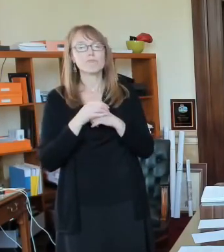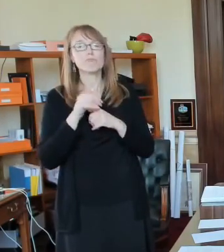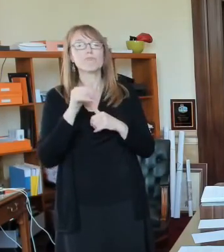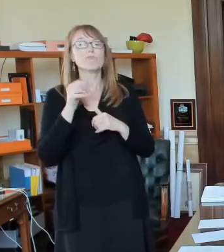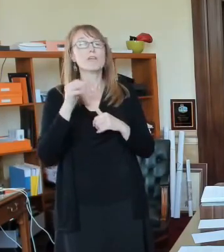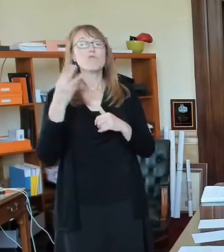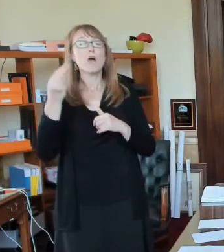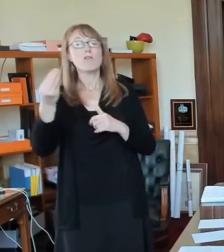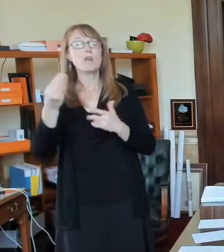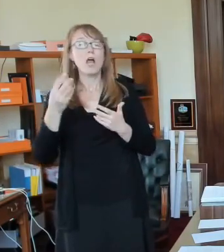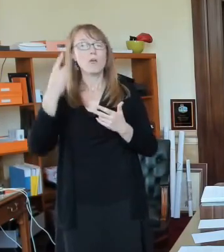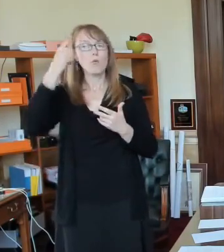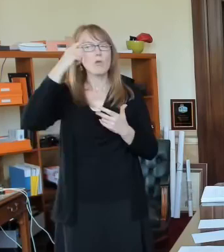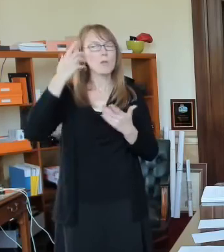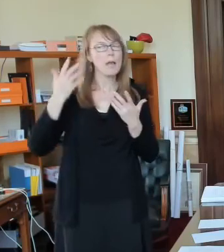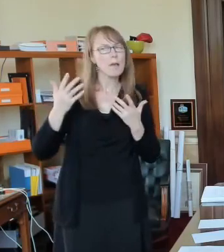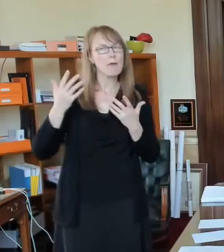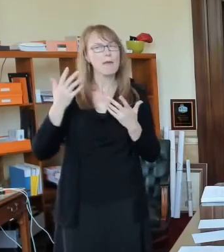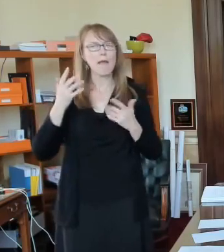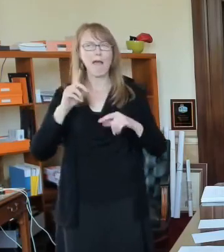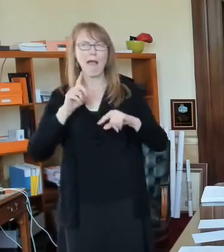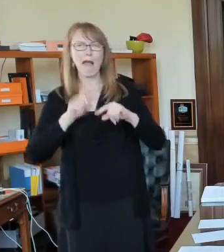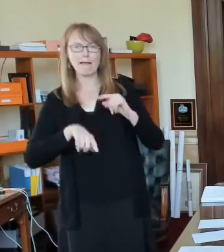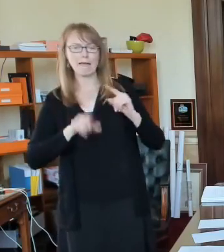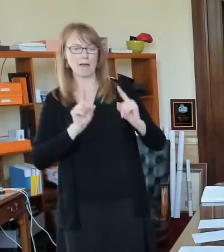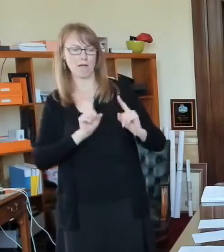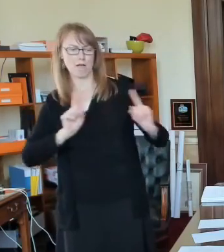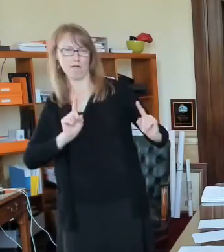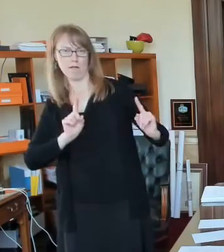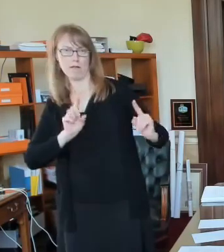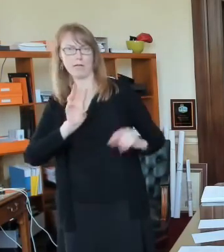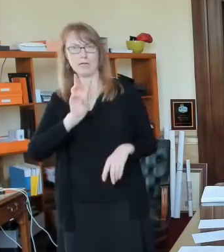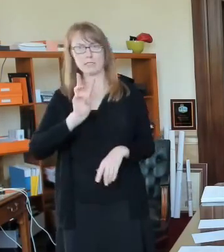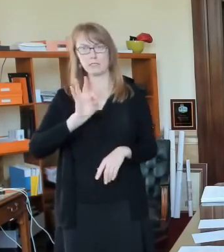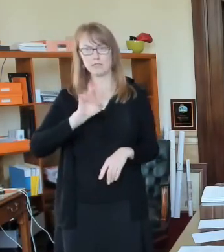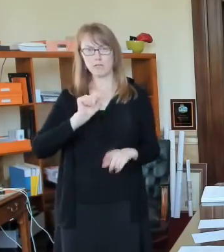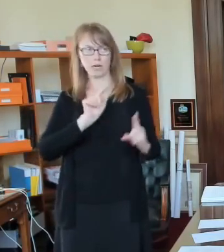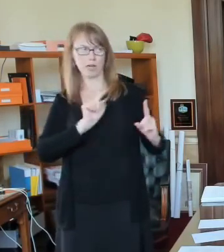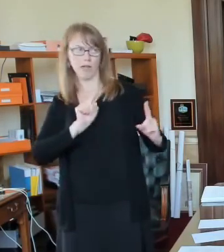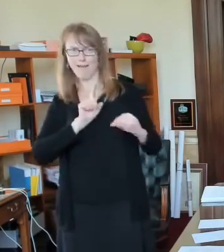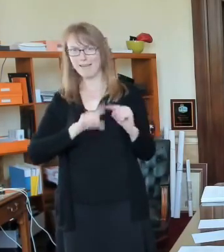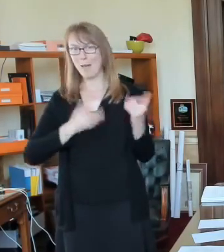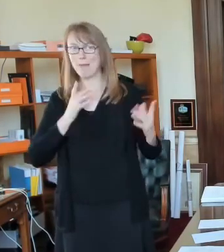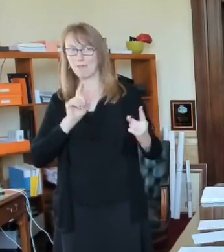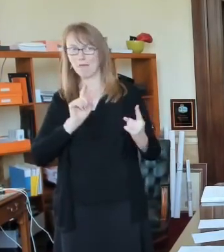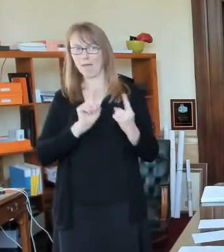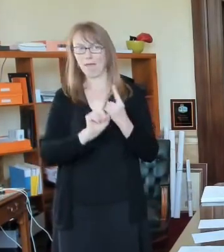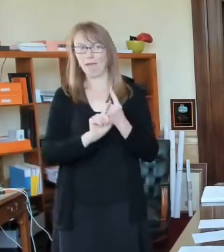not be able to be socially distanced within 6 feet. So